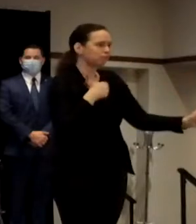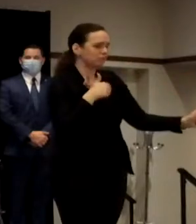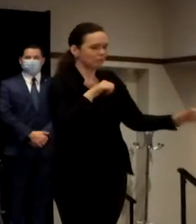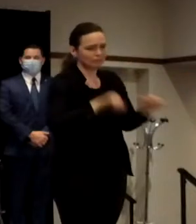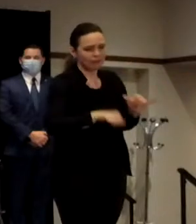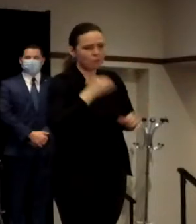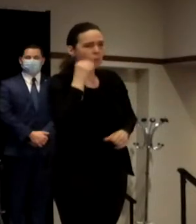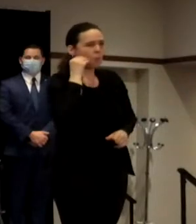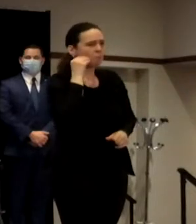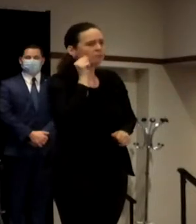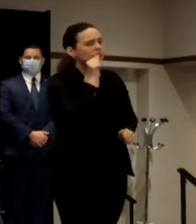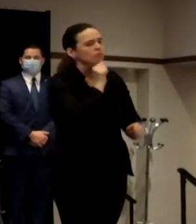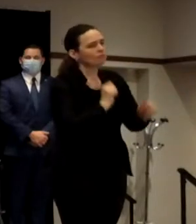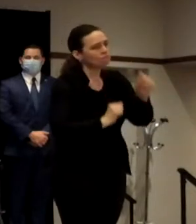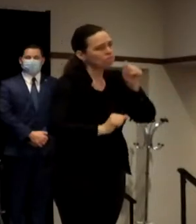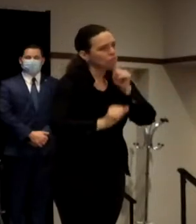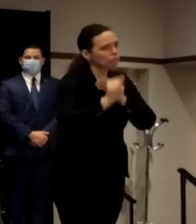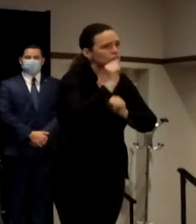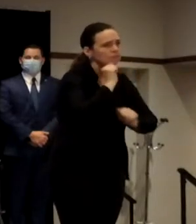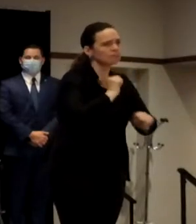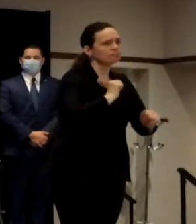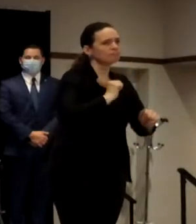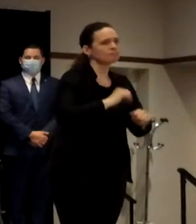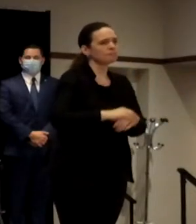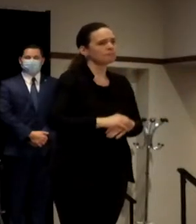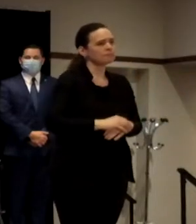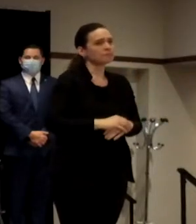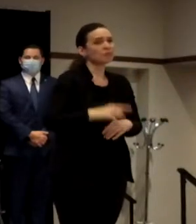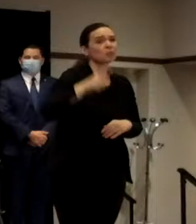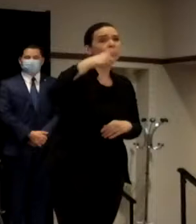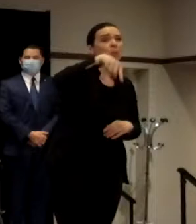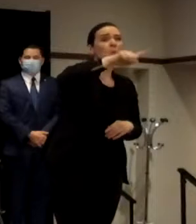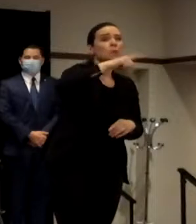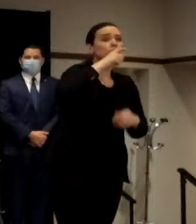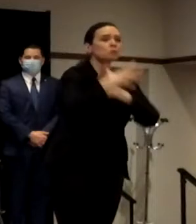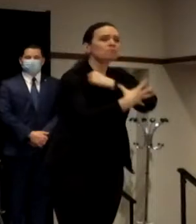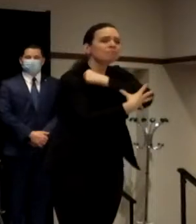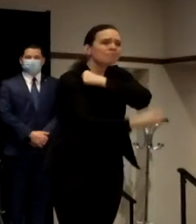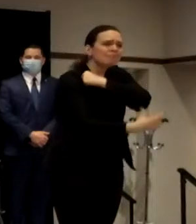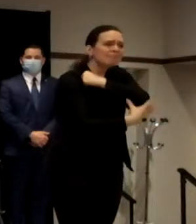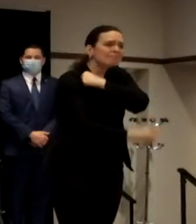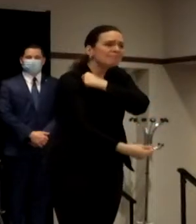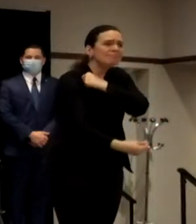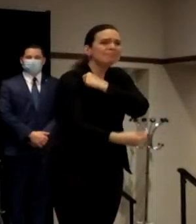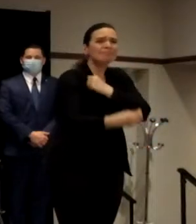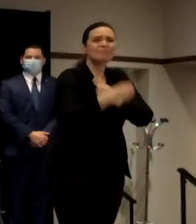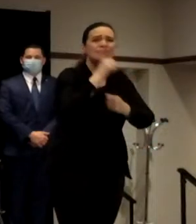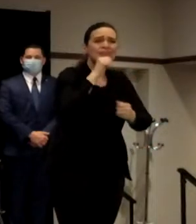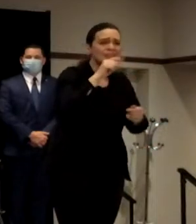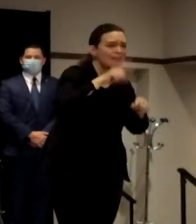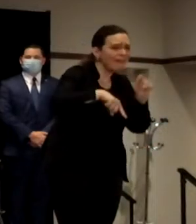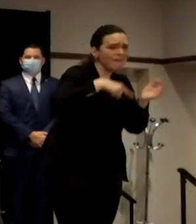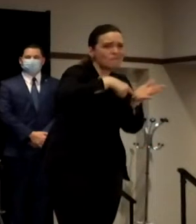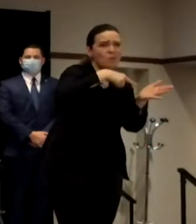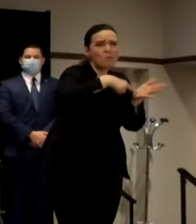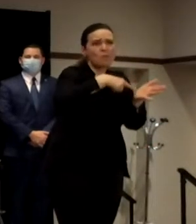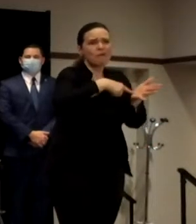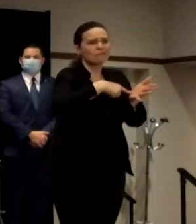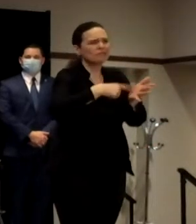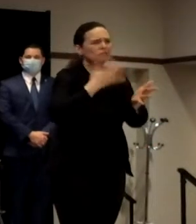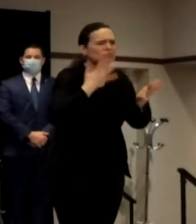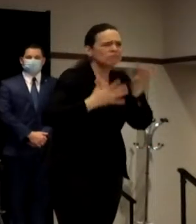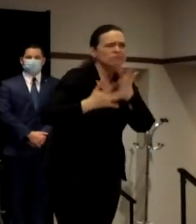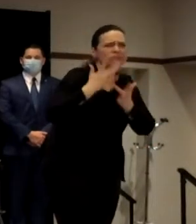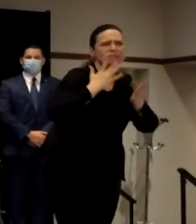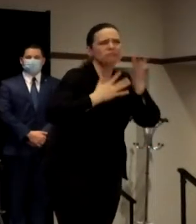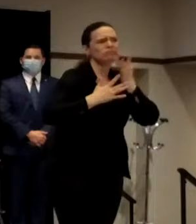lower socioeconomic status. The negative impact hits hardest a lot of more. So if you look for the United States,